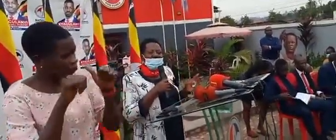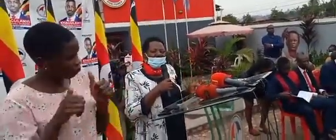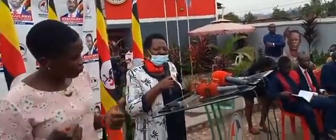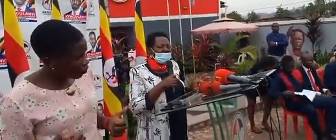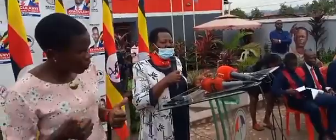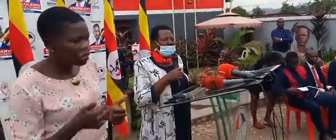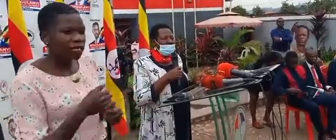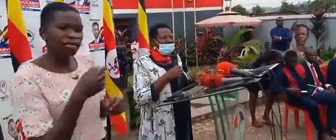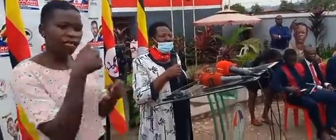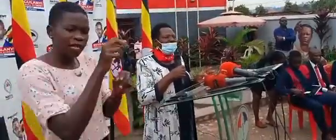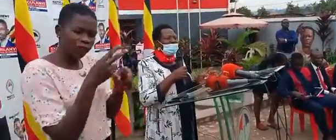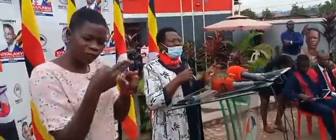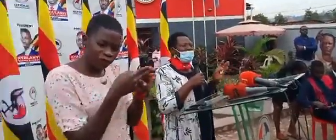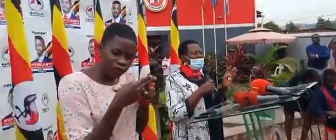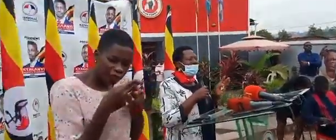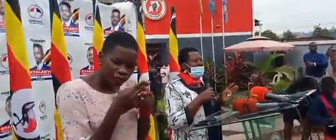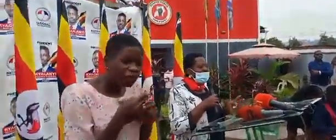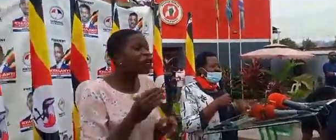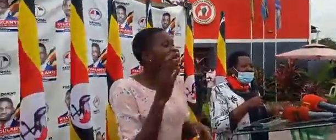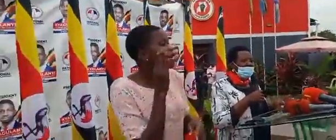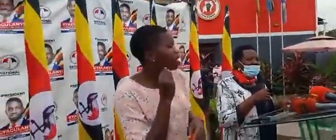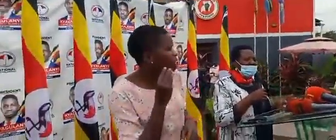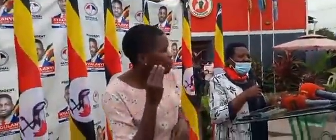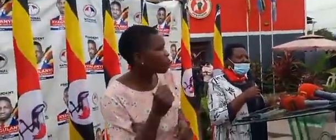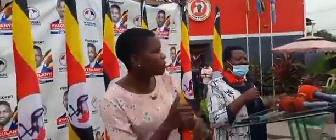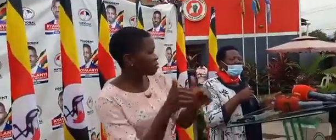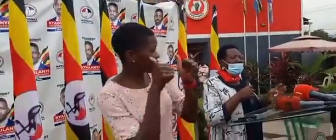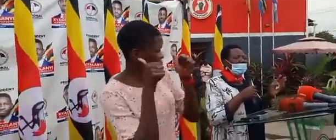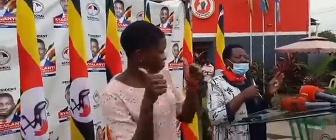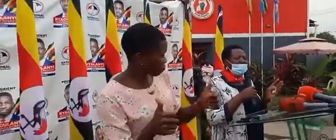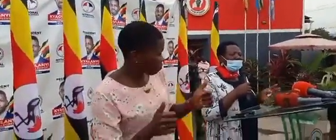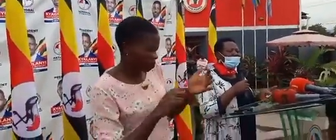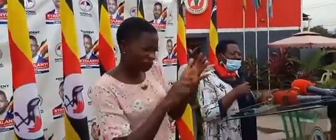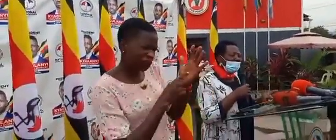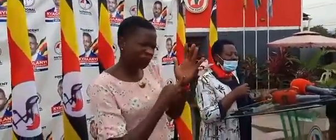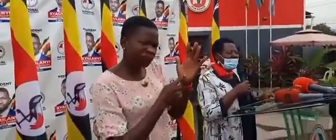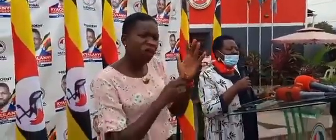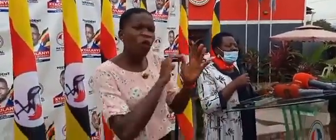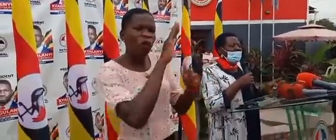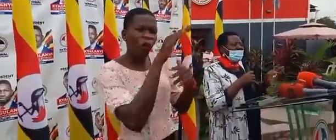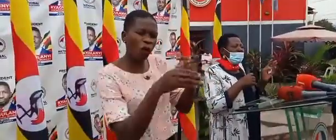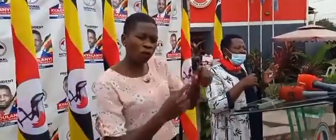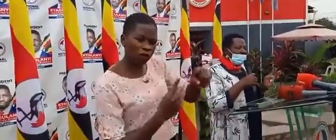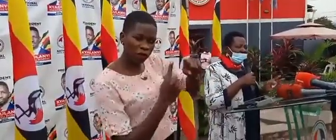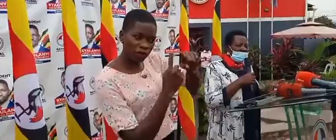Einavete Jereze, Einavin Experience, kandi Kokuba Chigambaje,